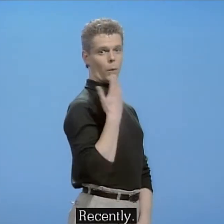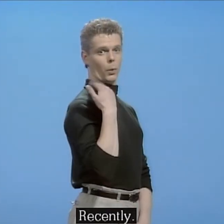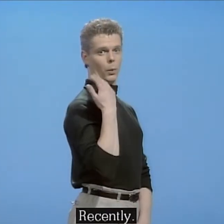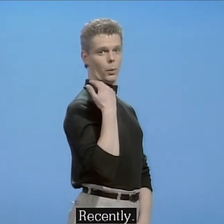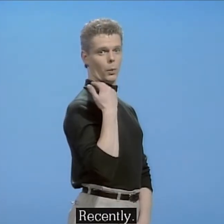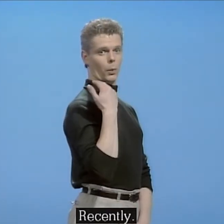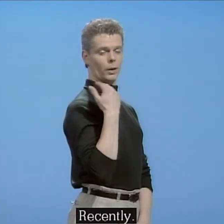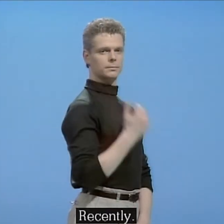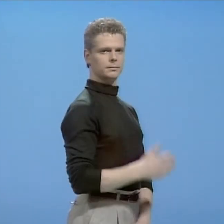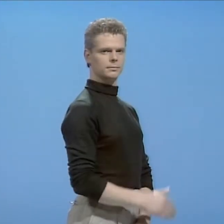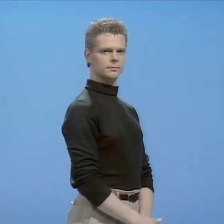Recently.